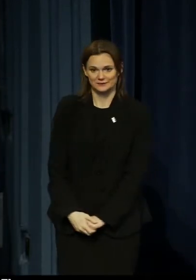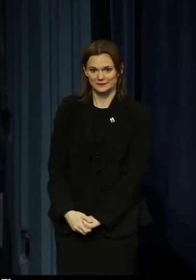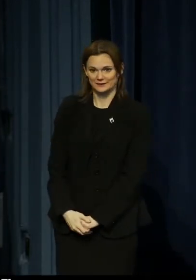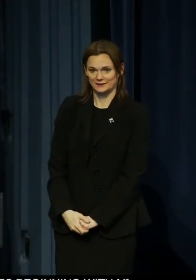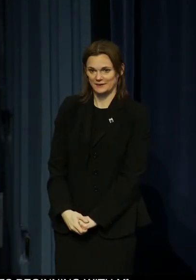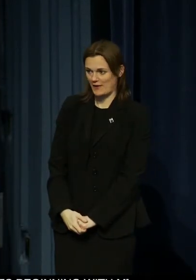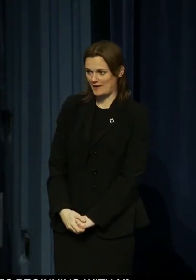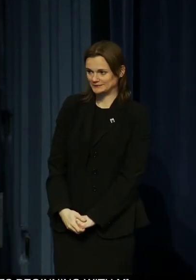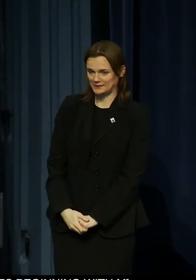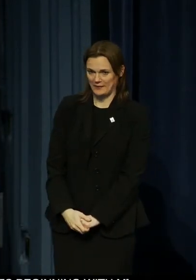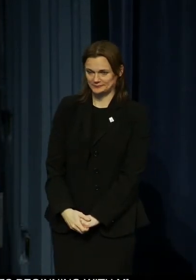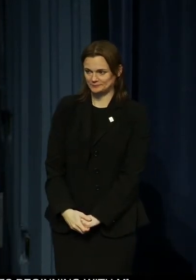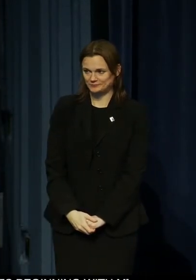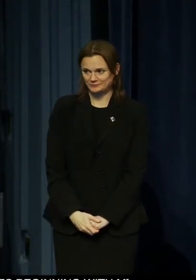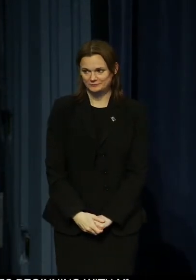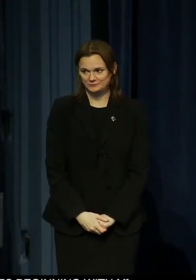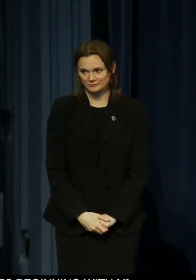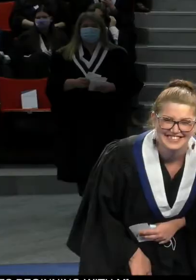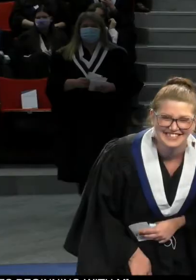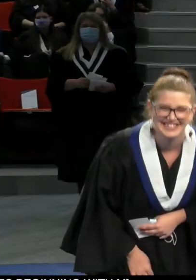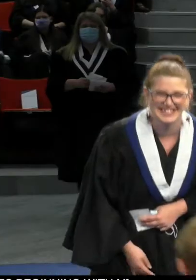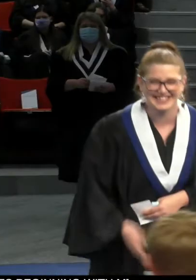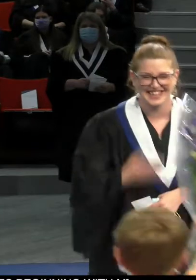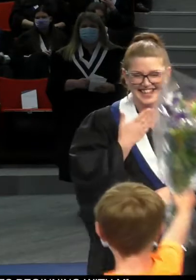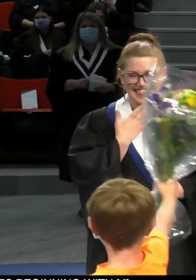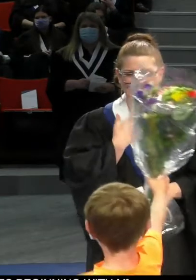I'm a little bit overwhelmed.